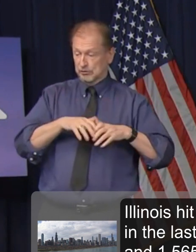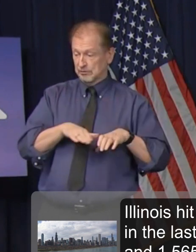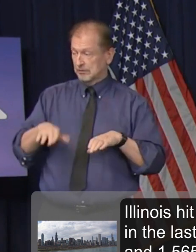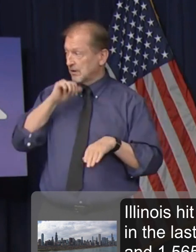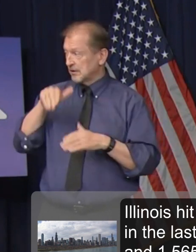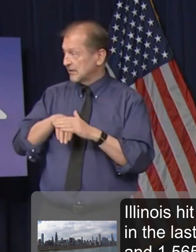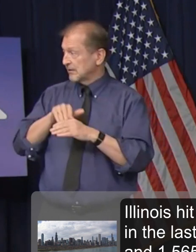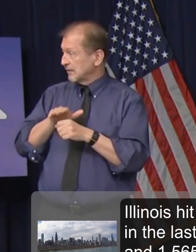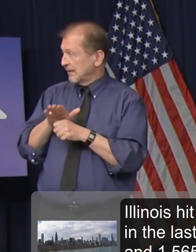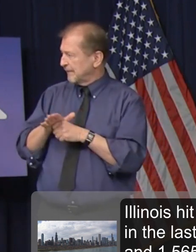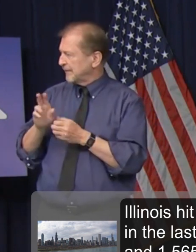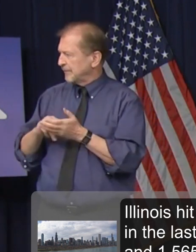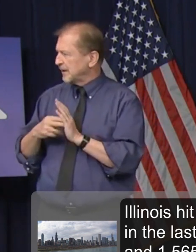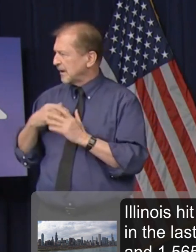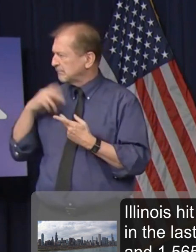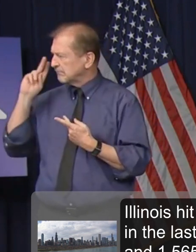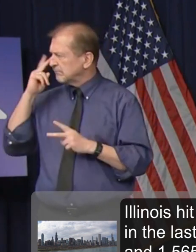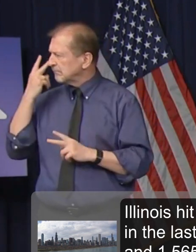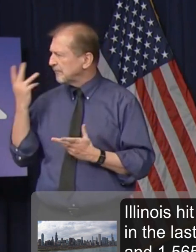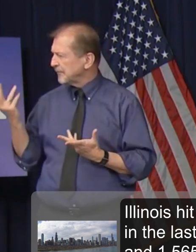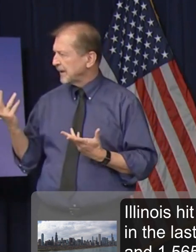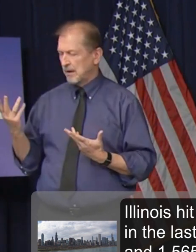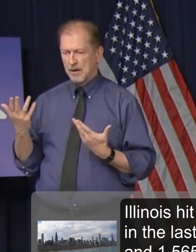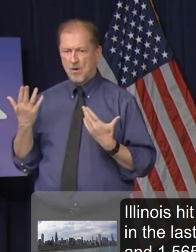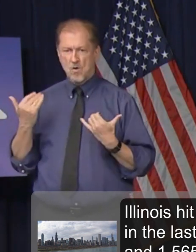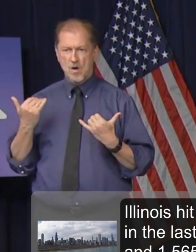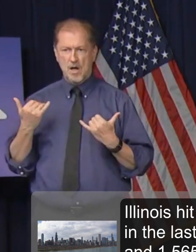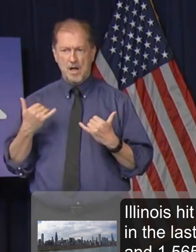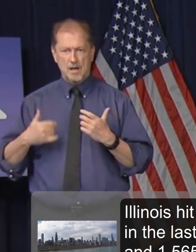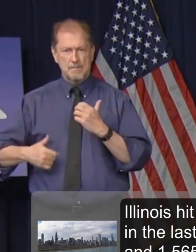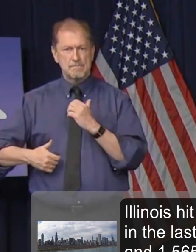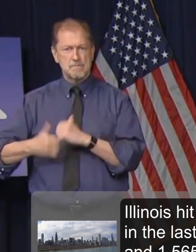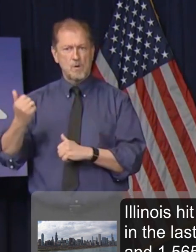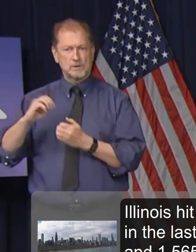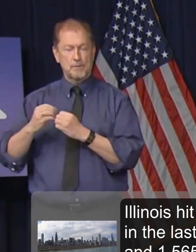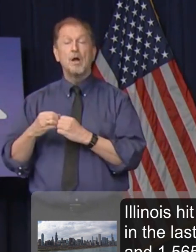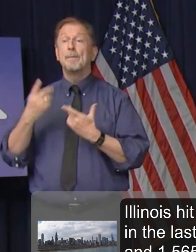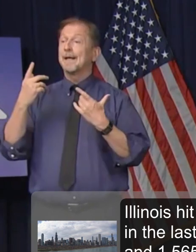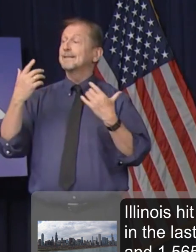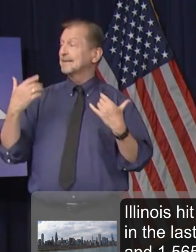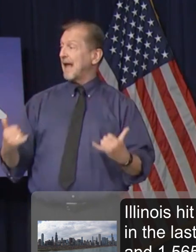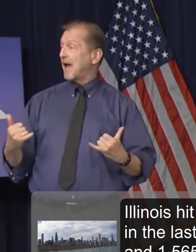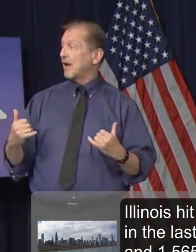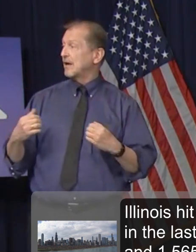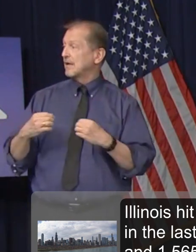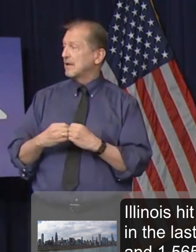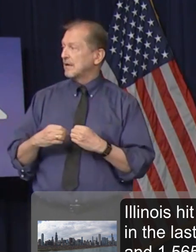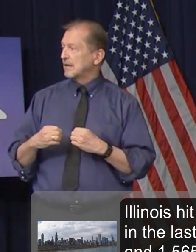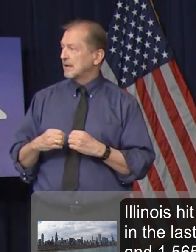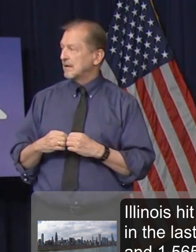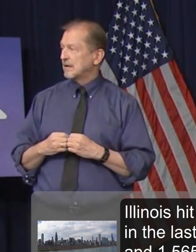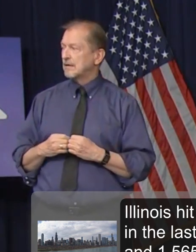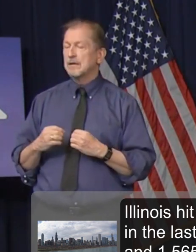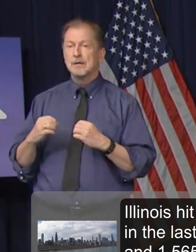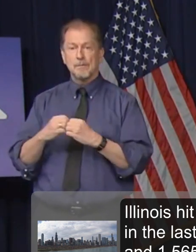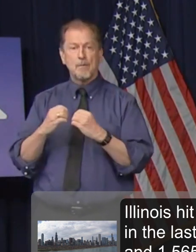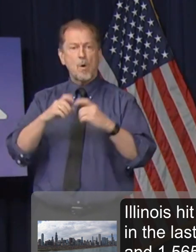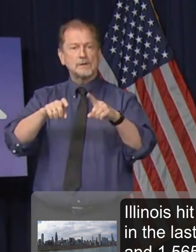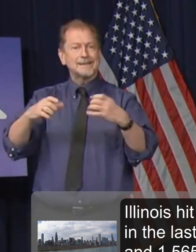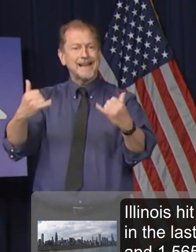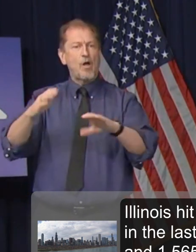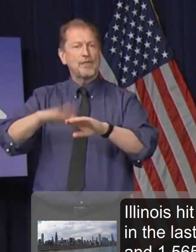I understand the question Yeah, correctly? Why do we have the highest number of Yeah. positives today? Yeah. Because we tested more people. He wants to know why we have the highest number of tests